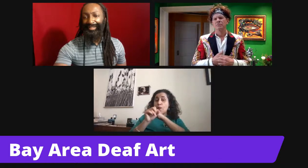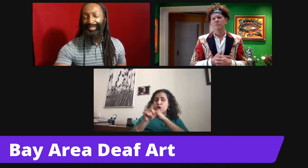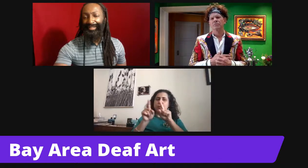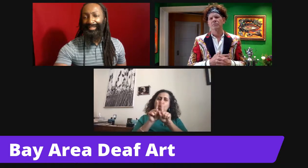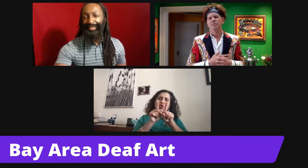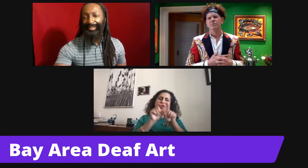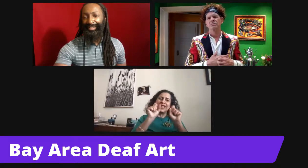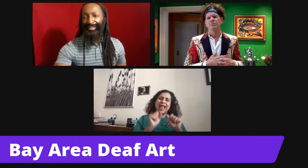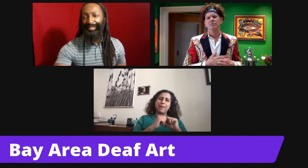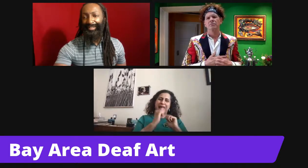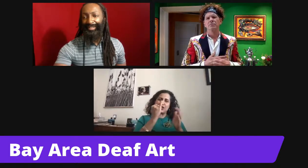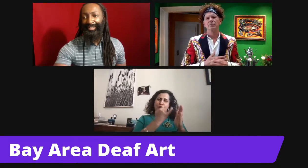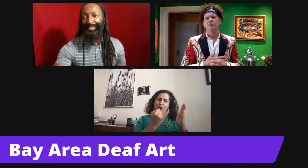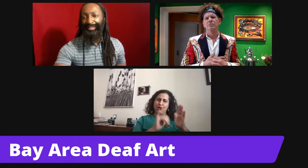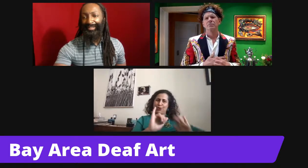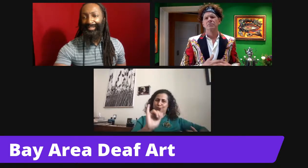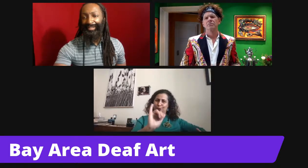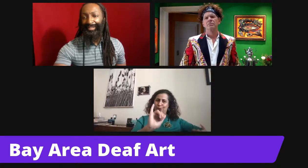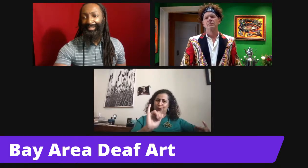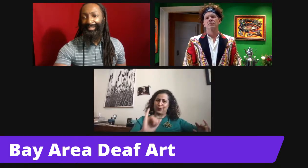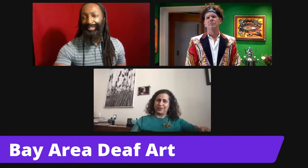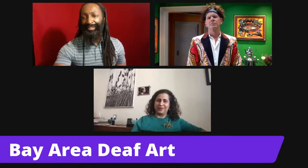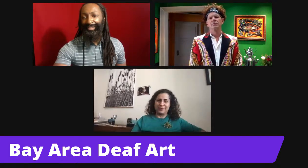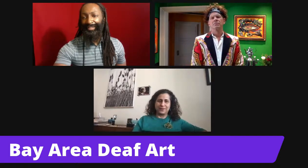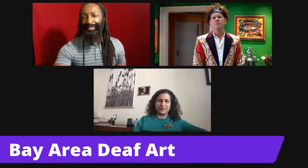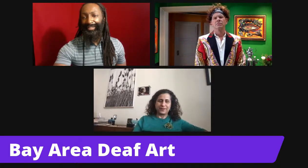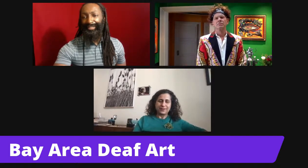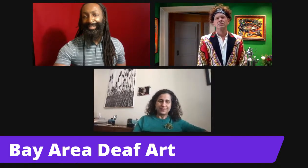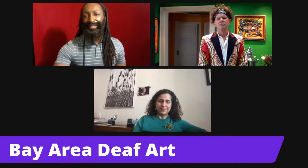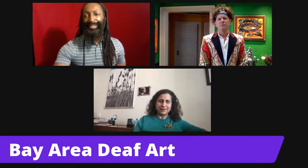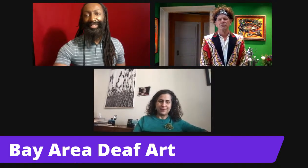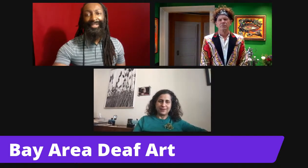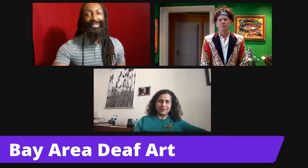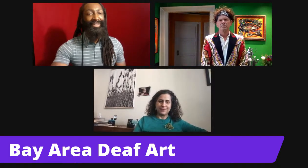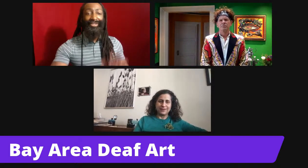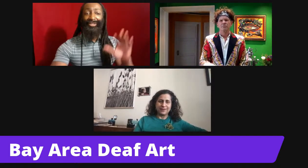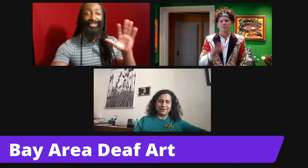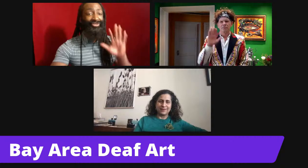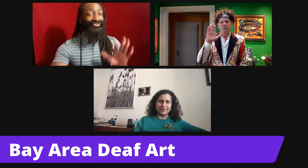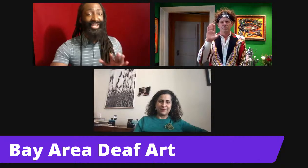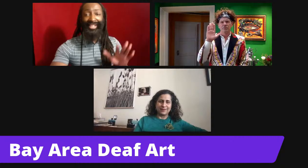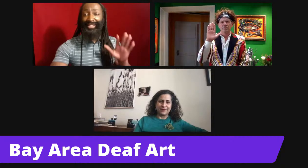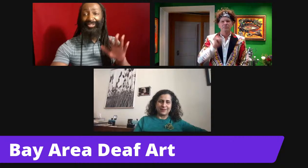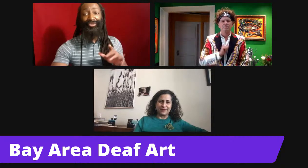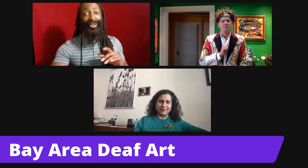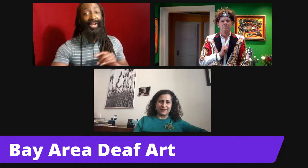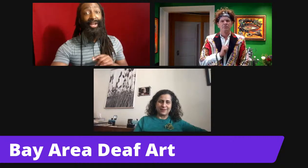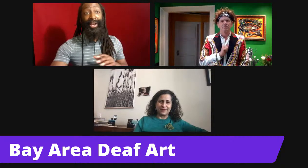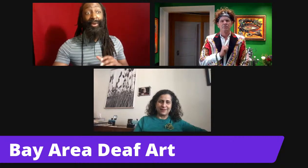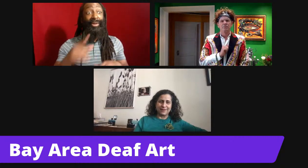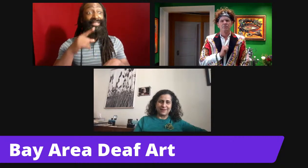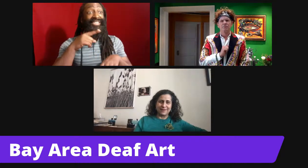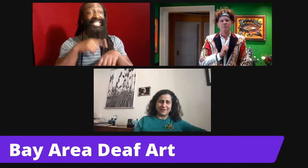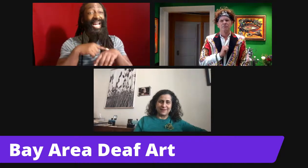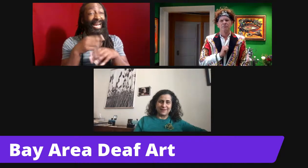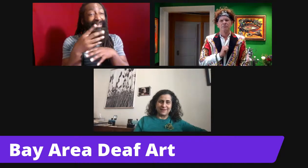follow into my dreams and my goals with her support was so